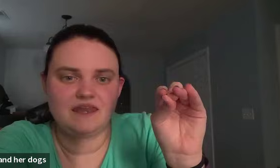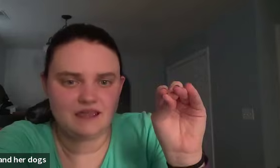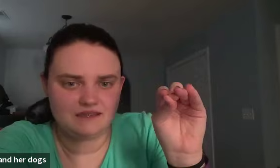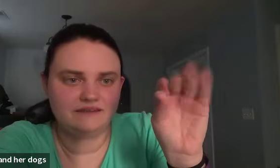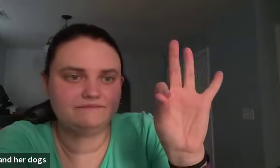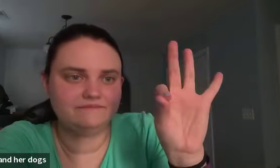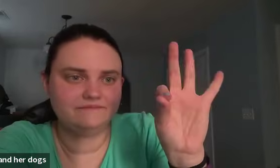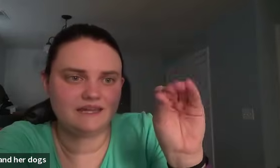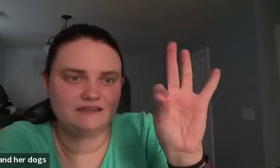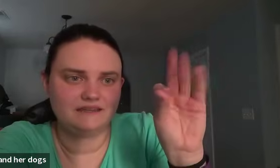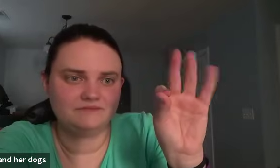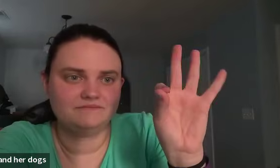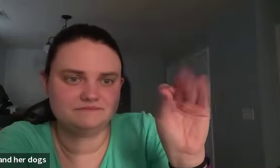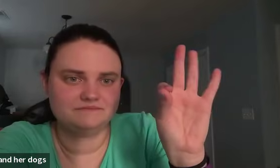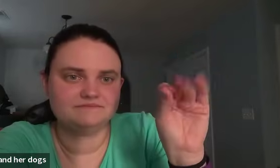then 90, 90.